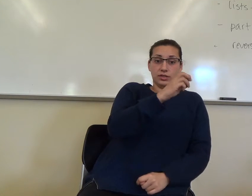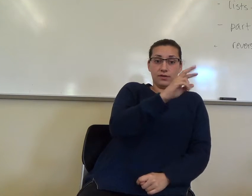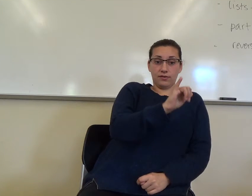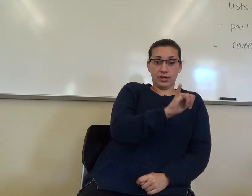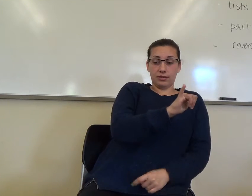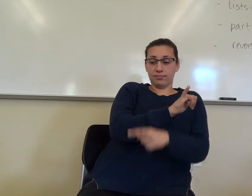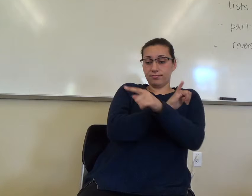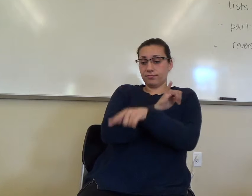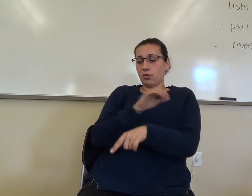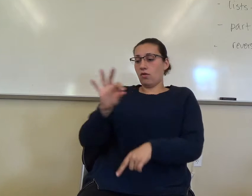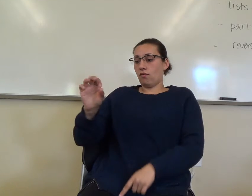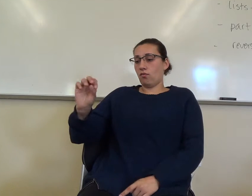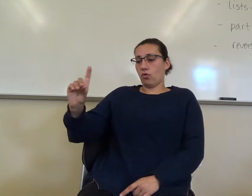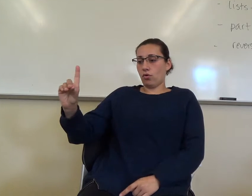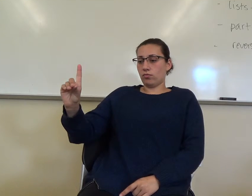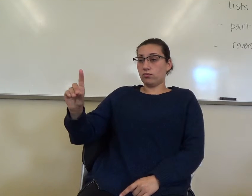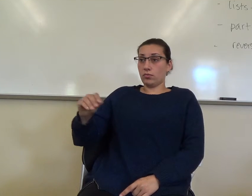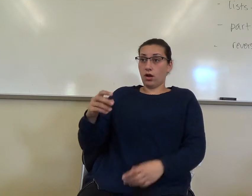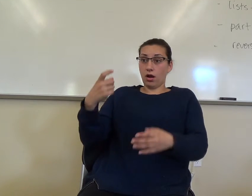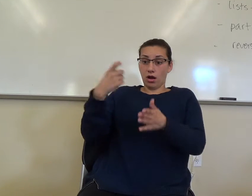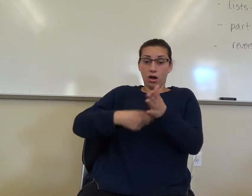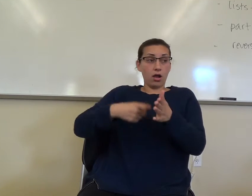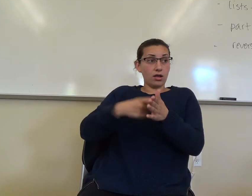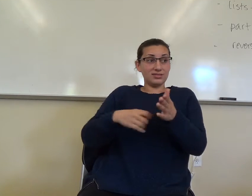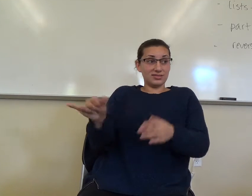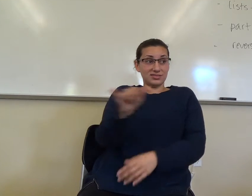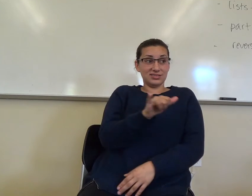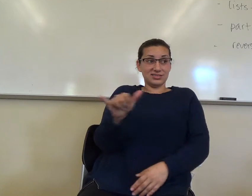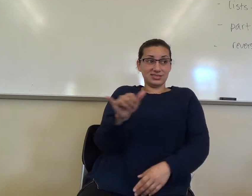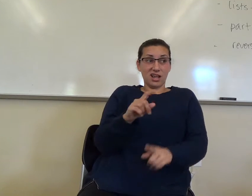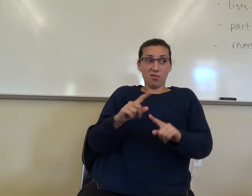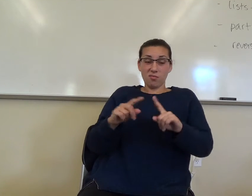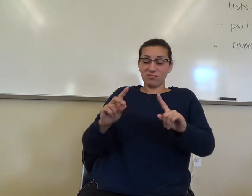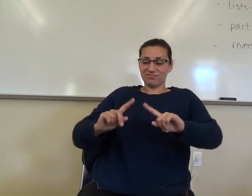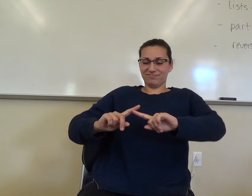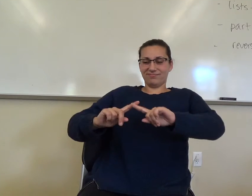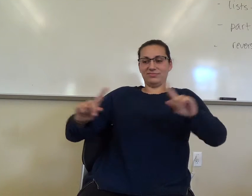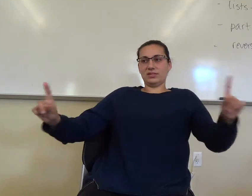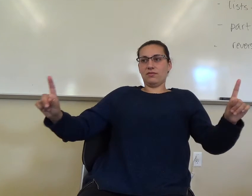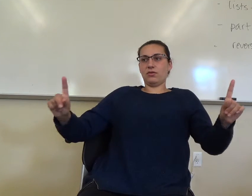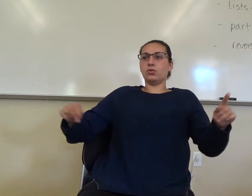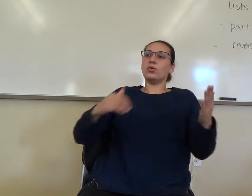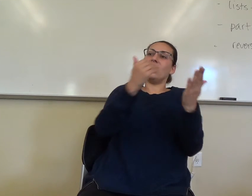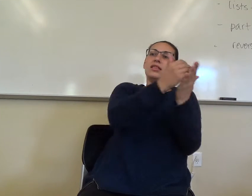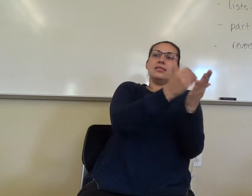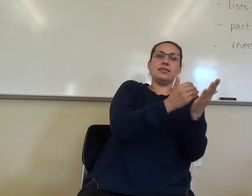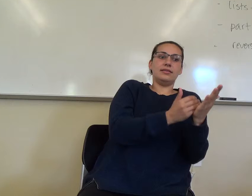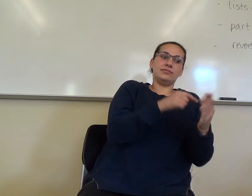the same, but they're actually very different. And then you go on to list. One has better